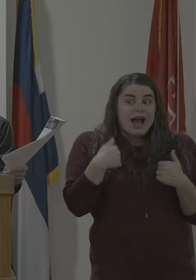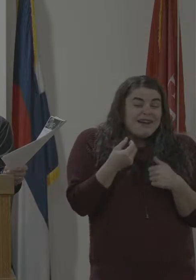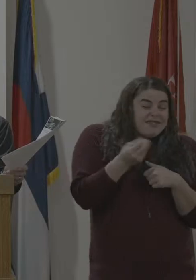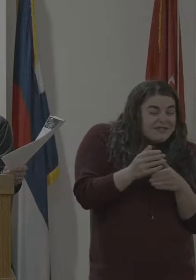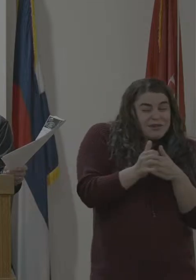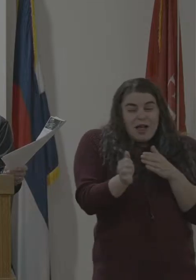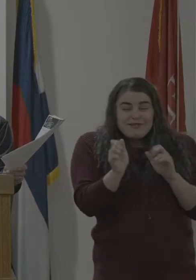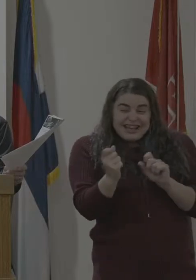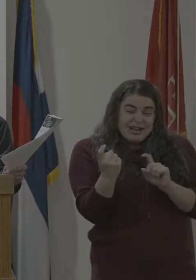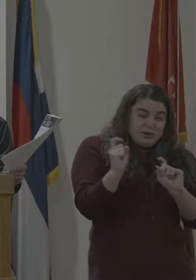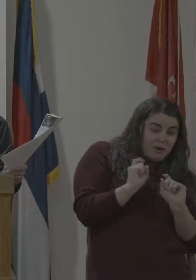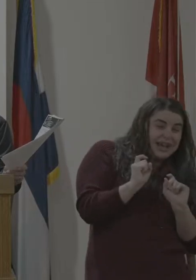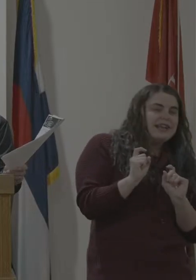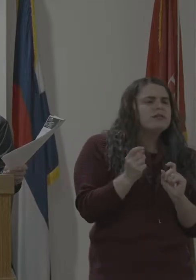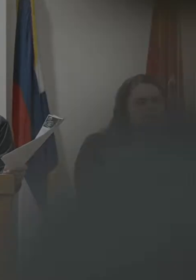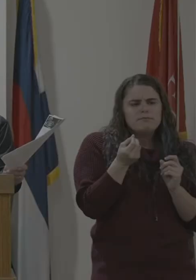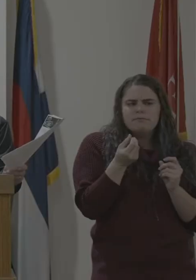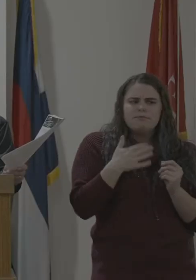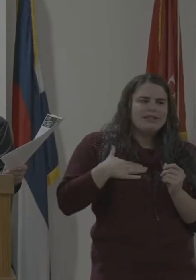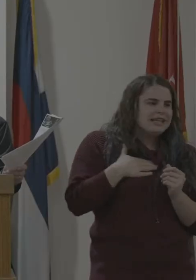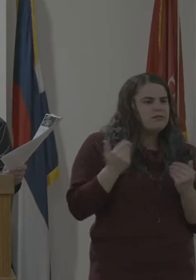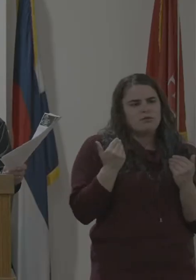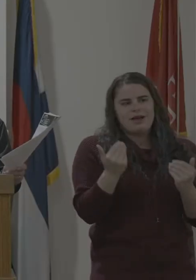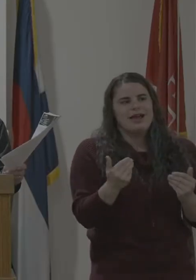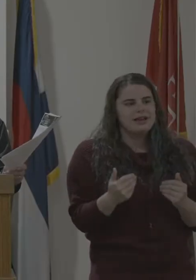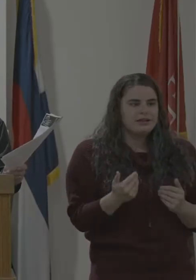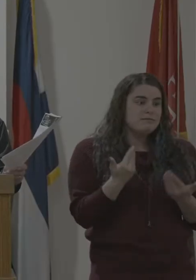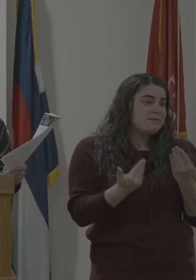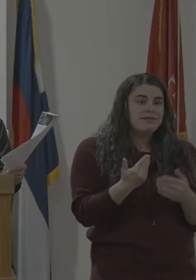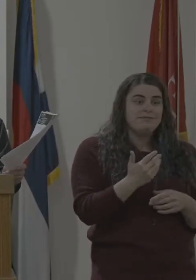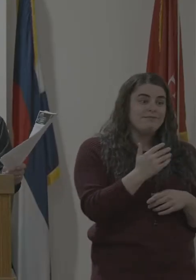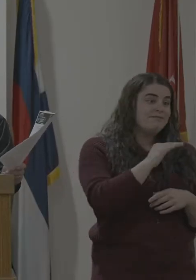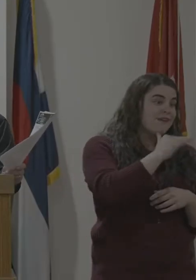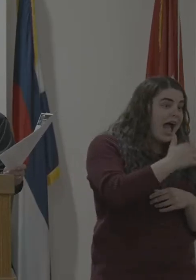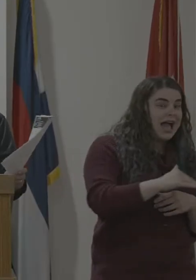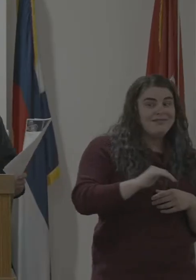few moments and share $5, $10, $15.